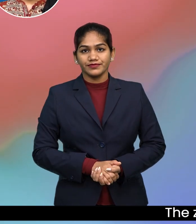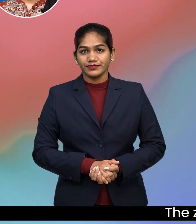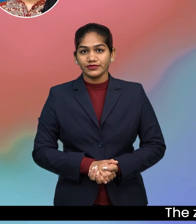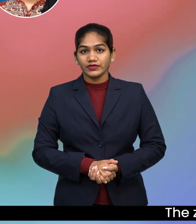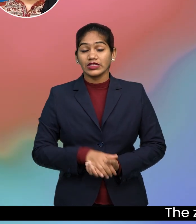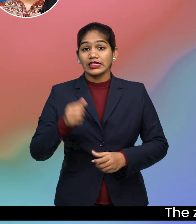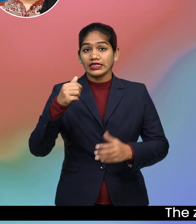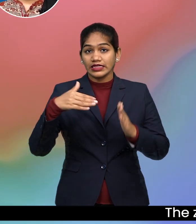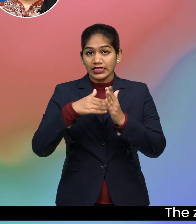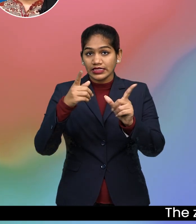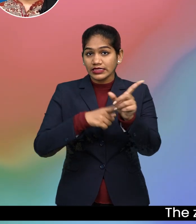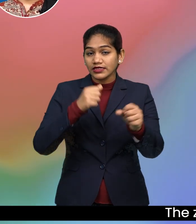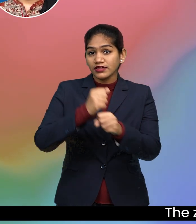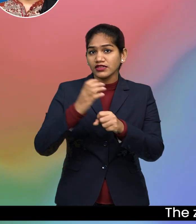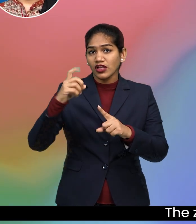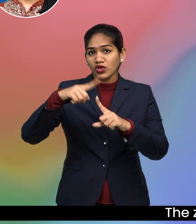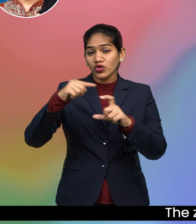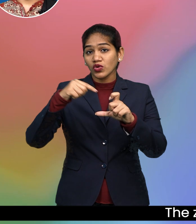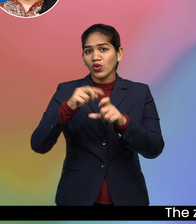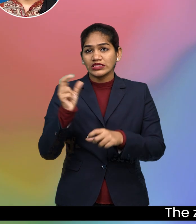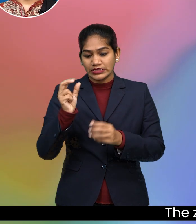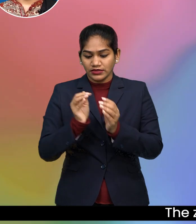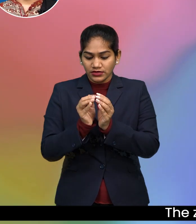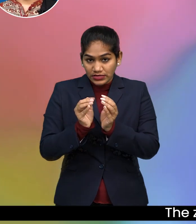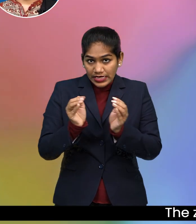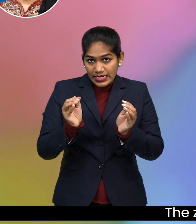The zygote might develop